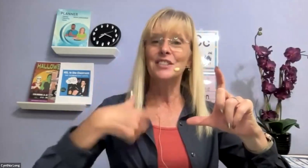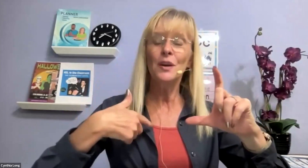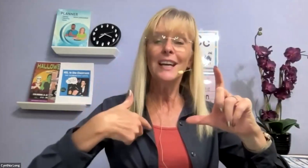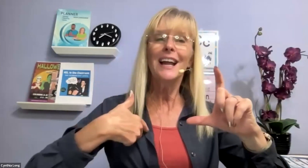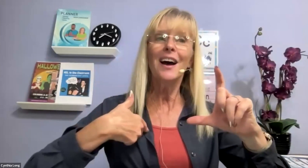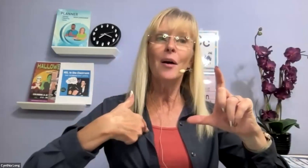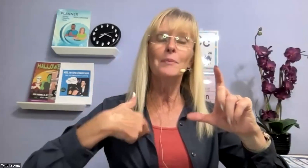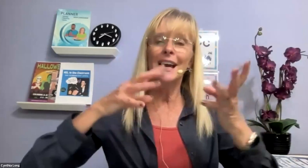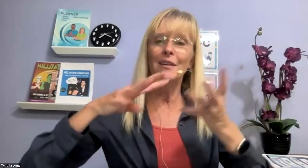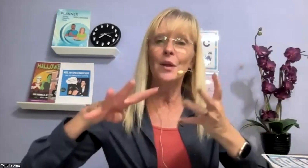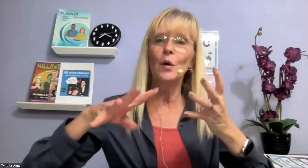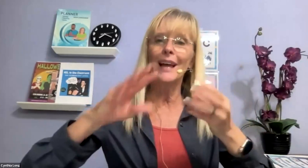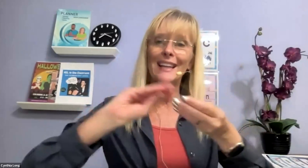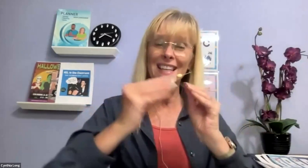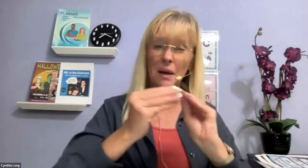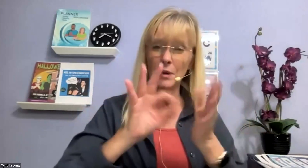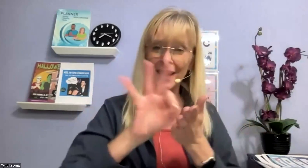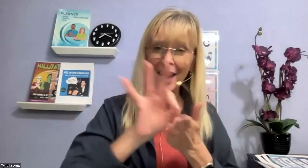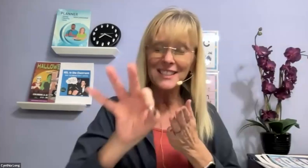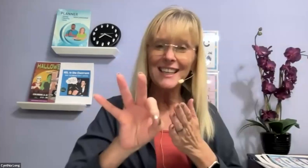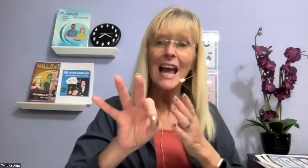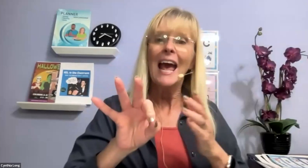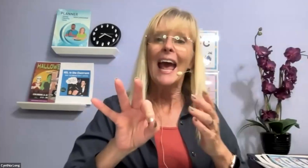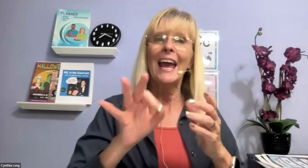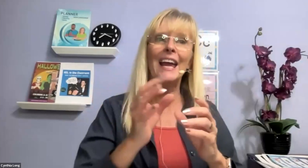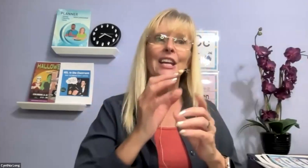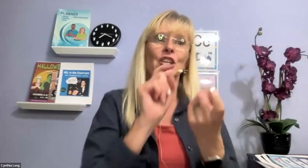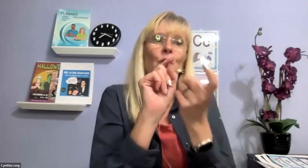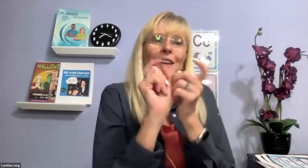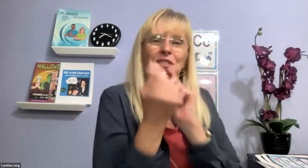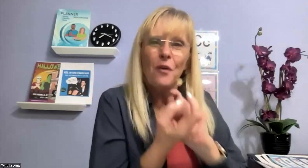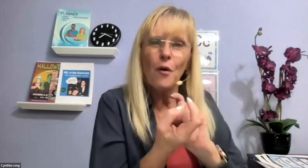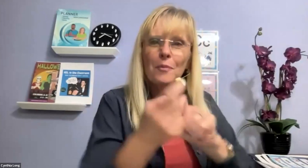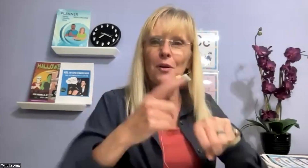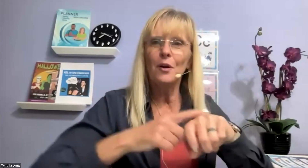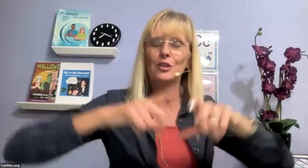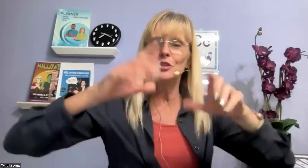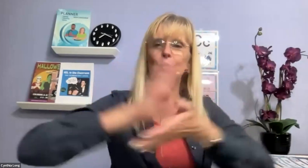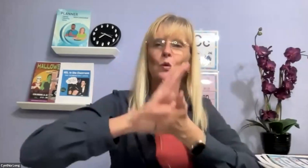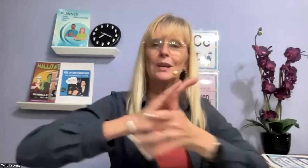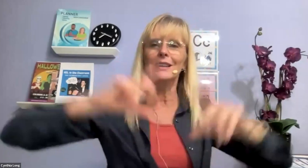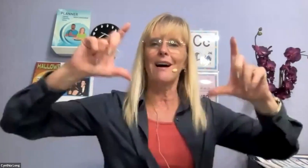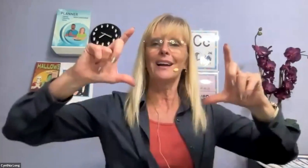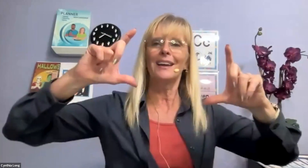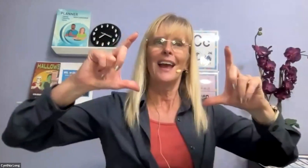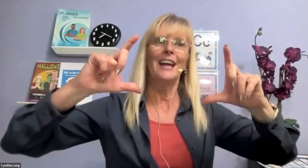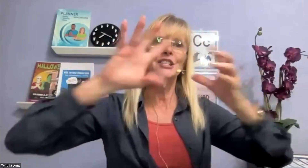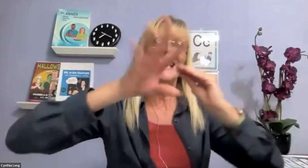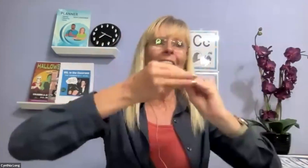you can download like the number counting and transform your school clock and just add